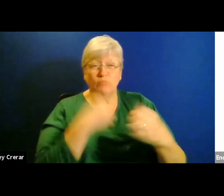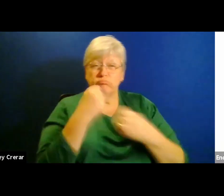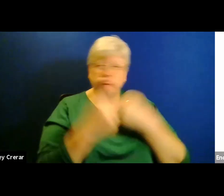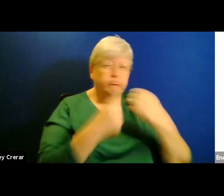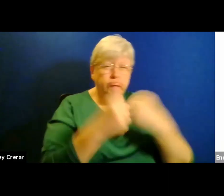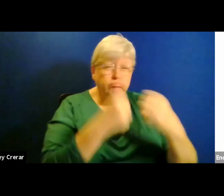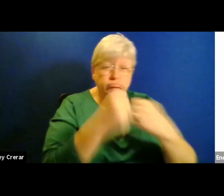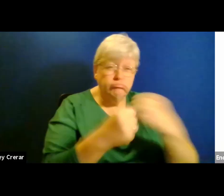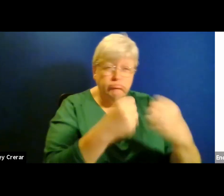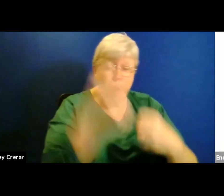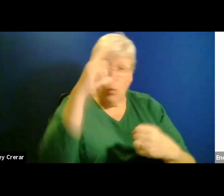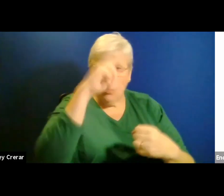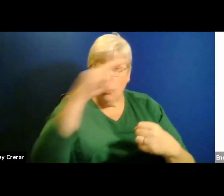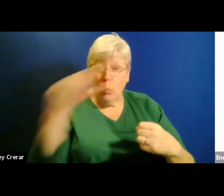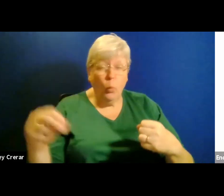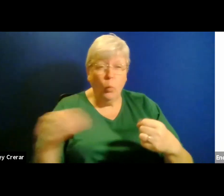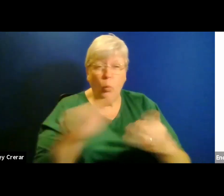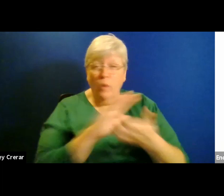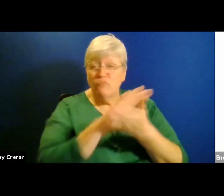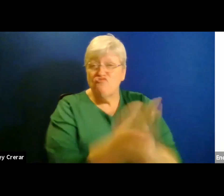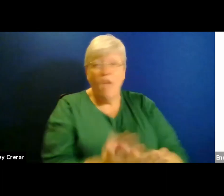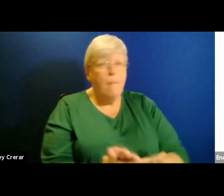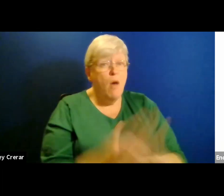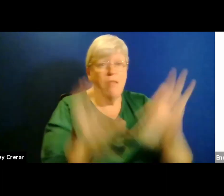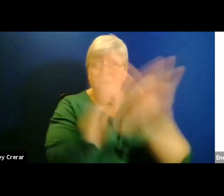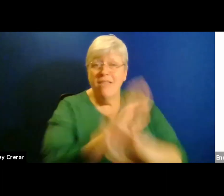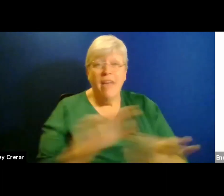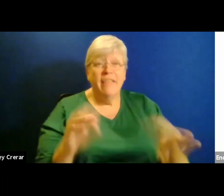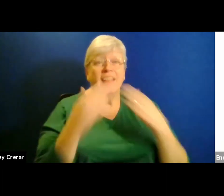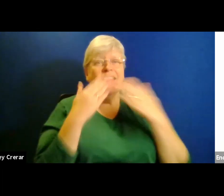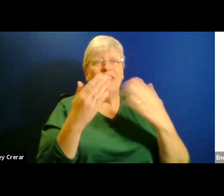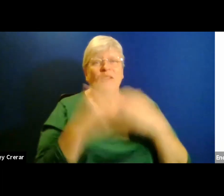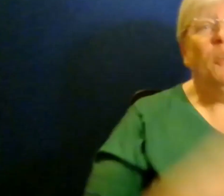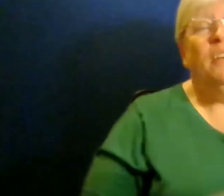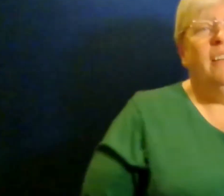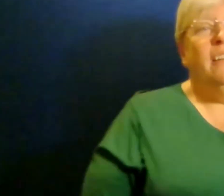torchlight and do not trample a thing. Thank you very much.